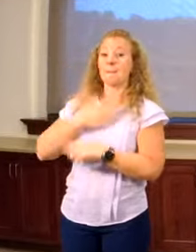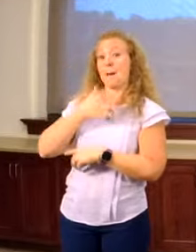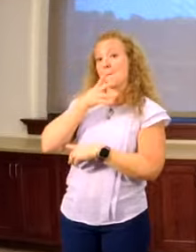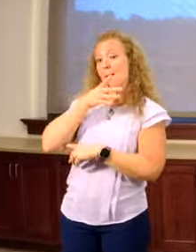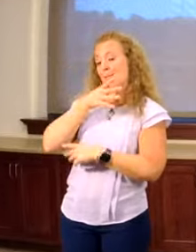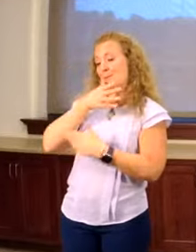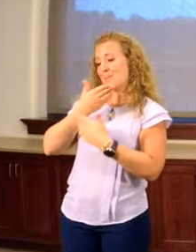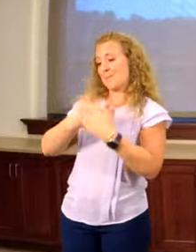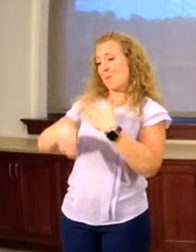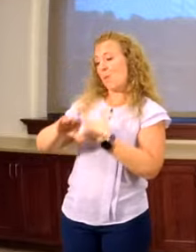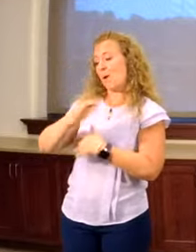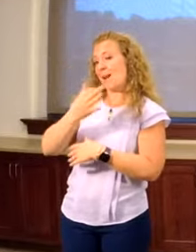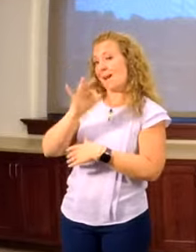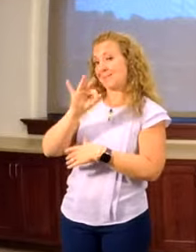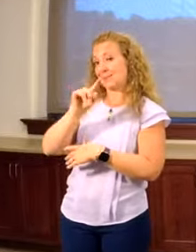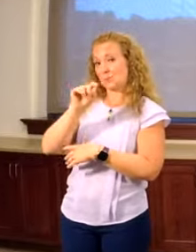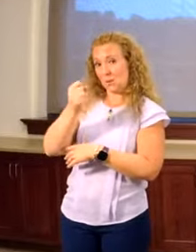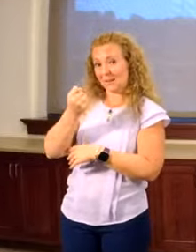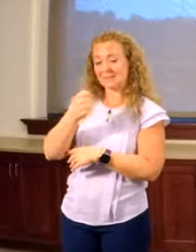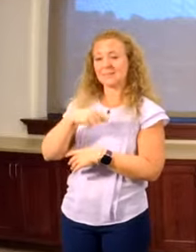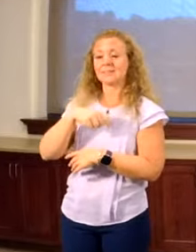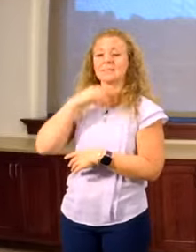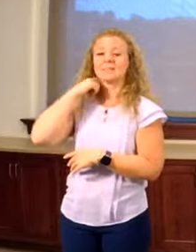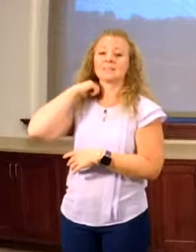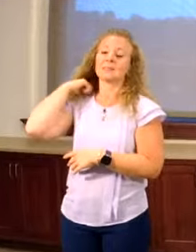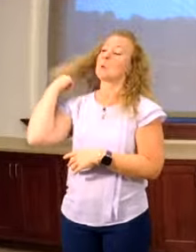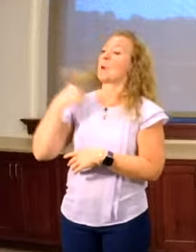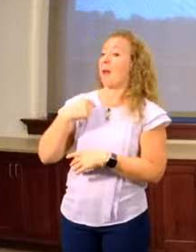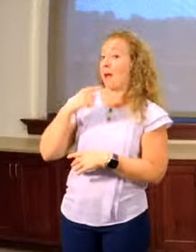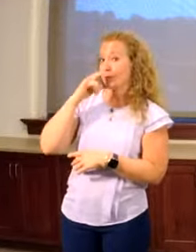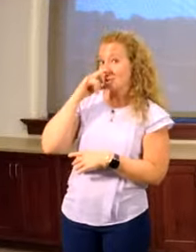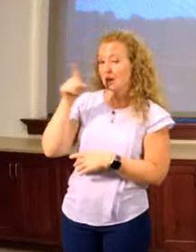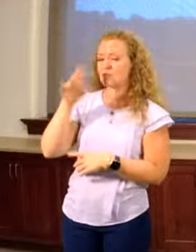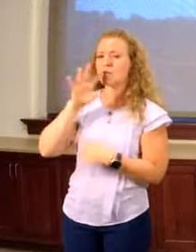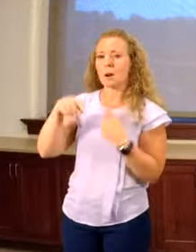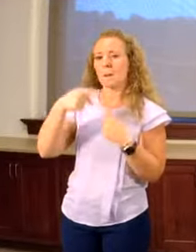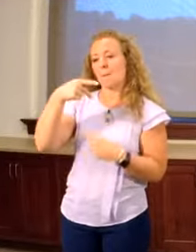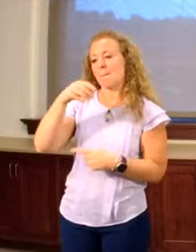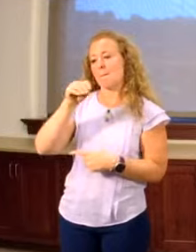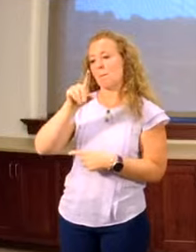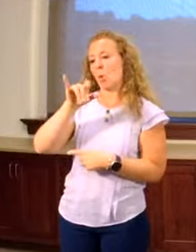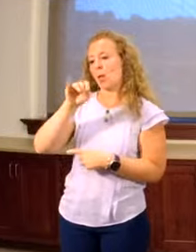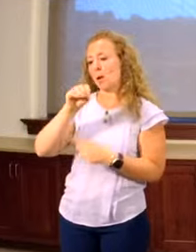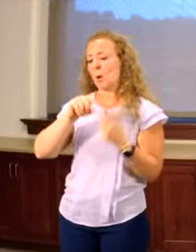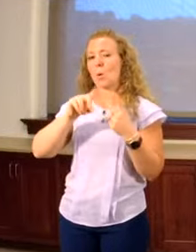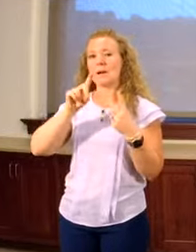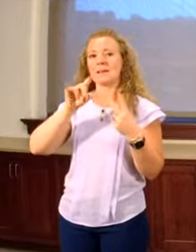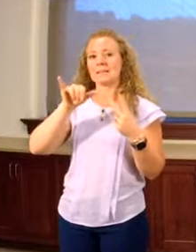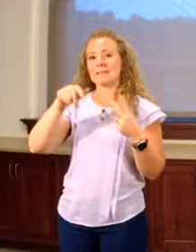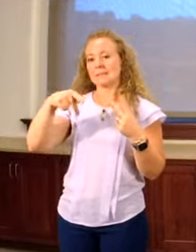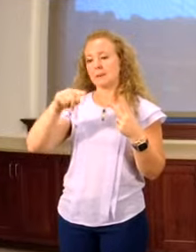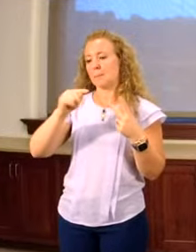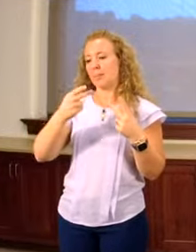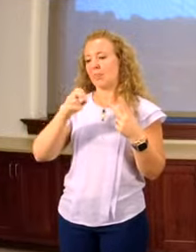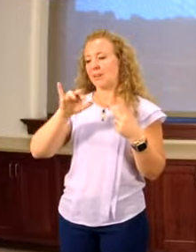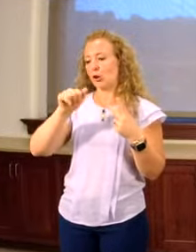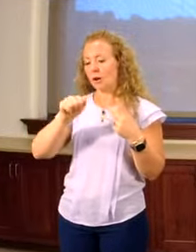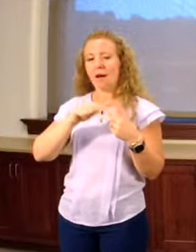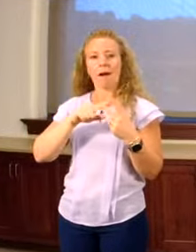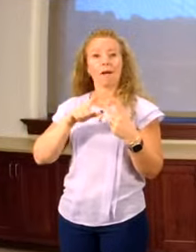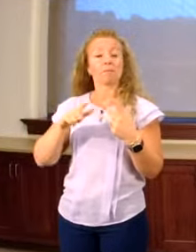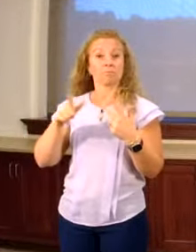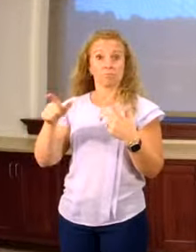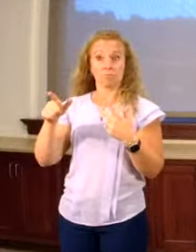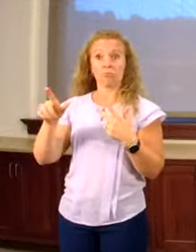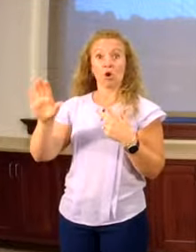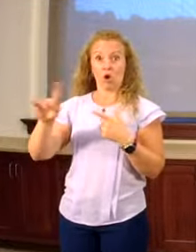born in the early 1920s, talked when I was a child a lot about polio and diphtheria and all the childhood illnesses that she lost